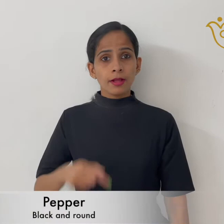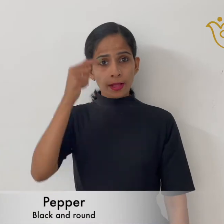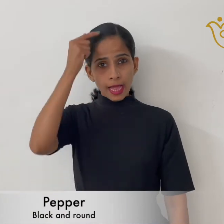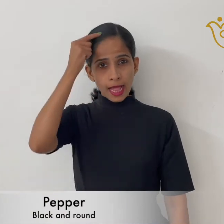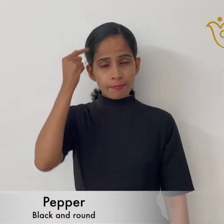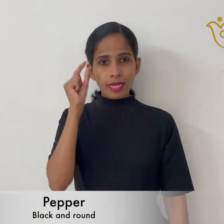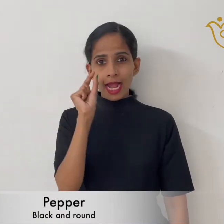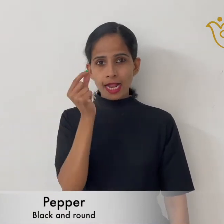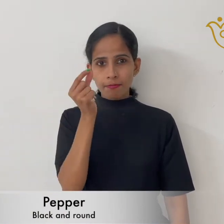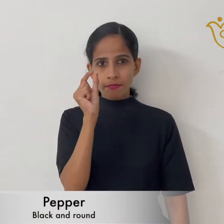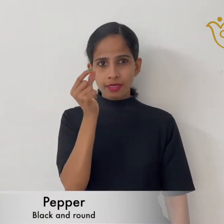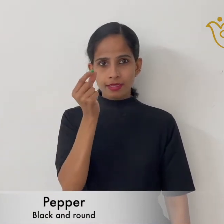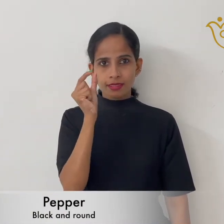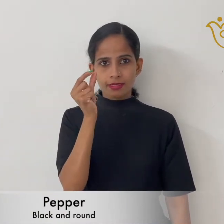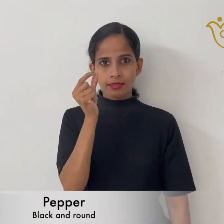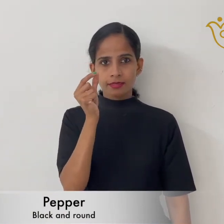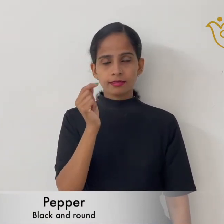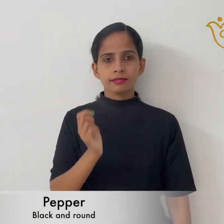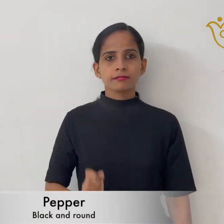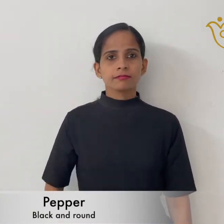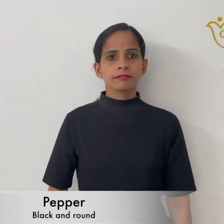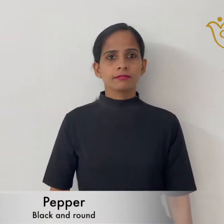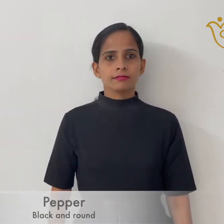pepper, black and round,